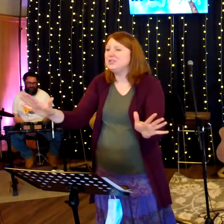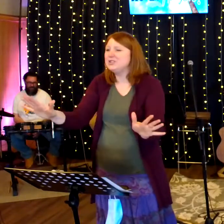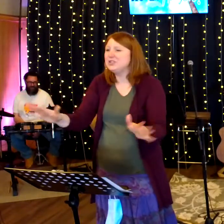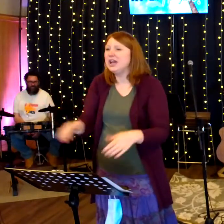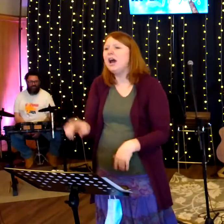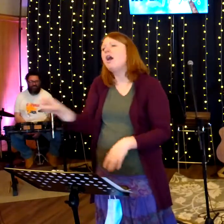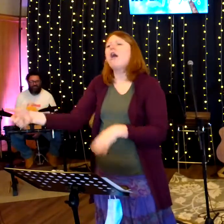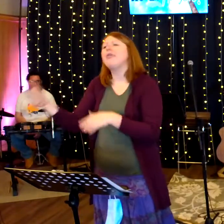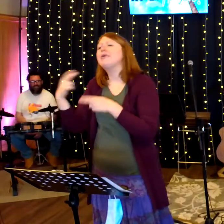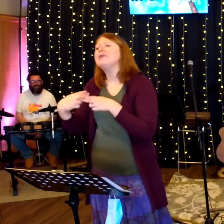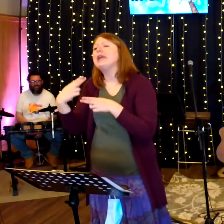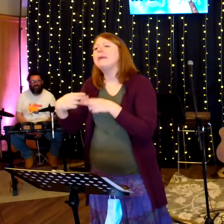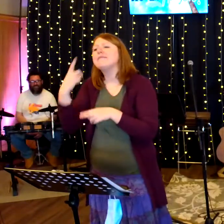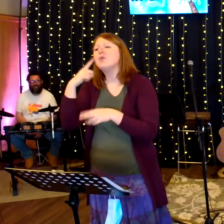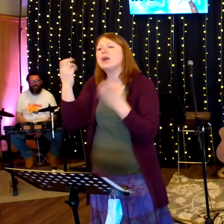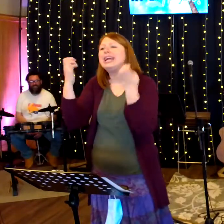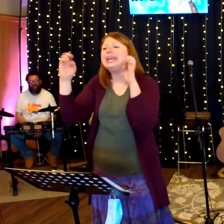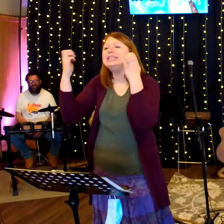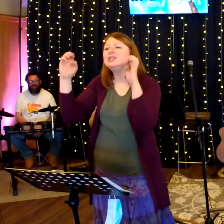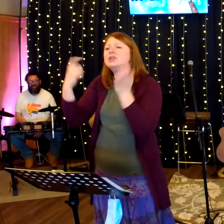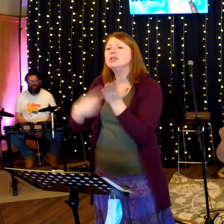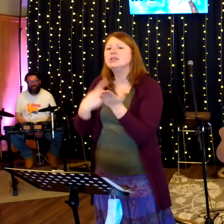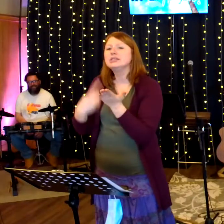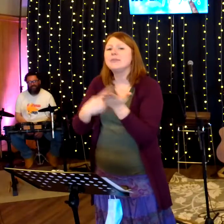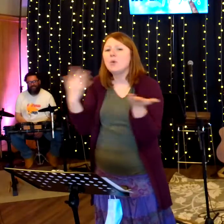for Easter that we use sometimes in church circles?